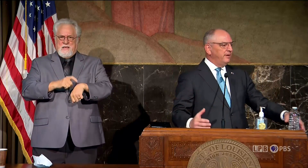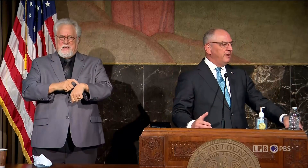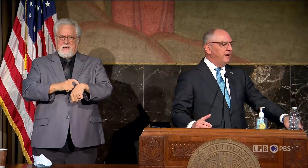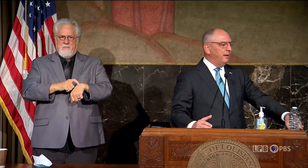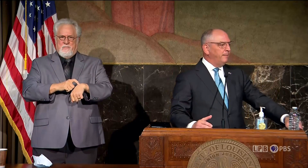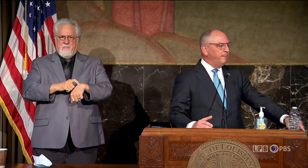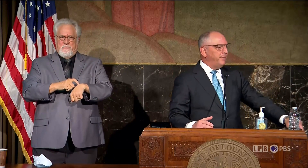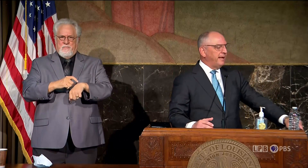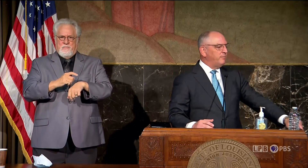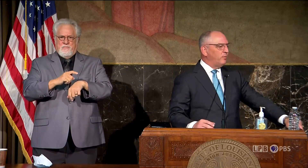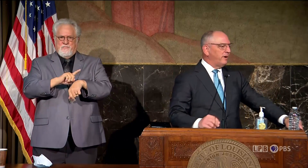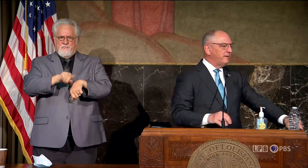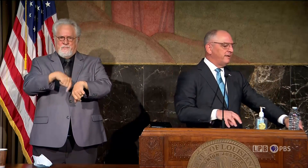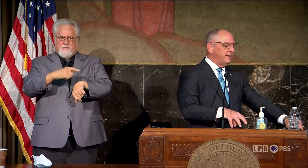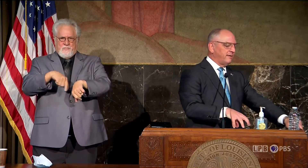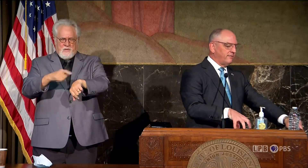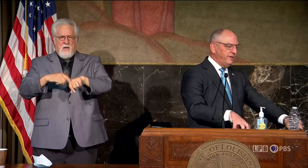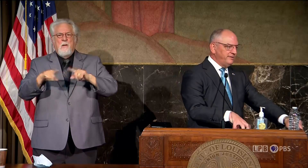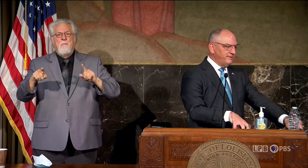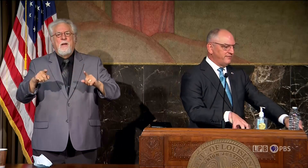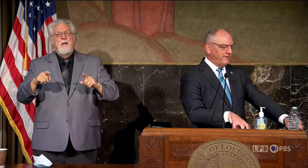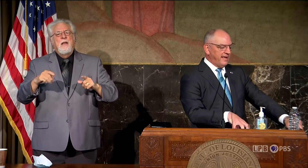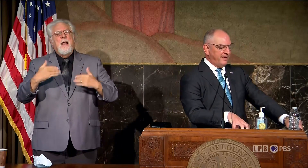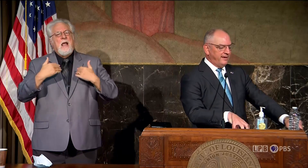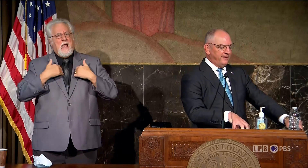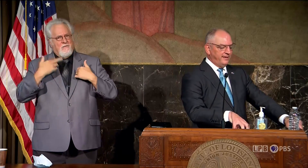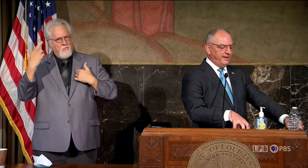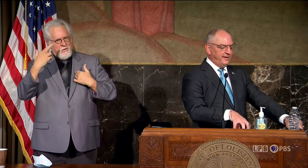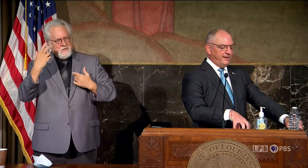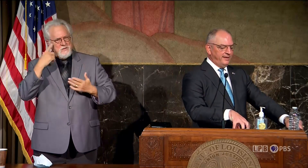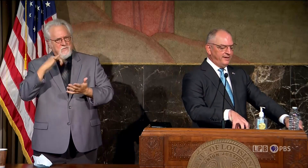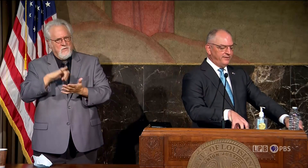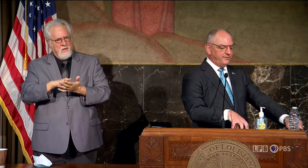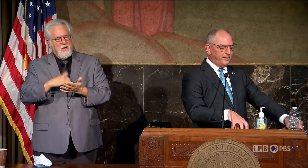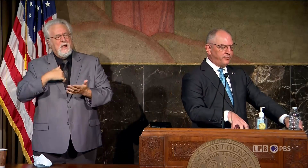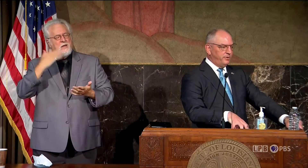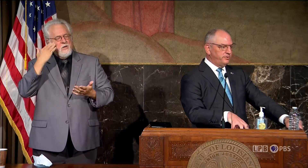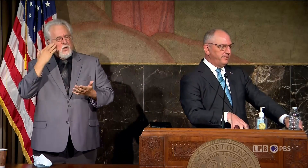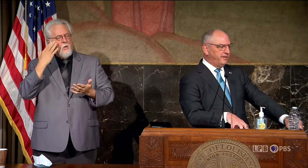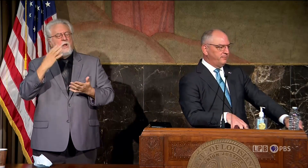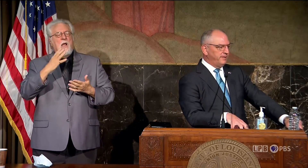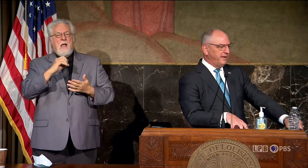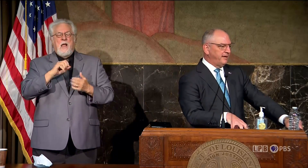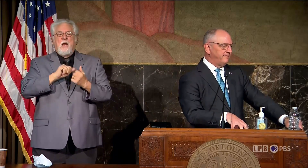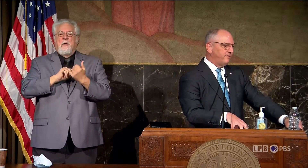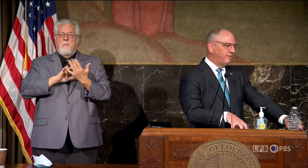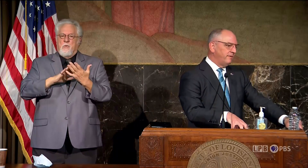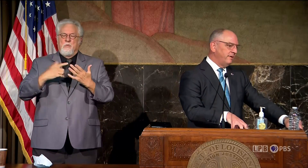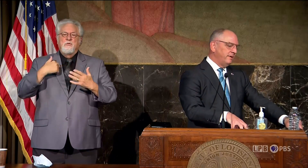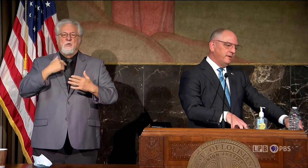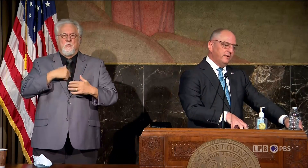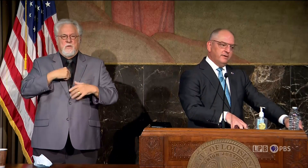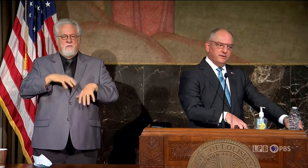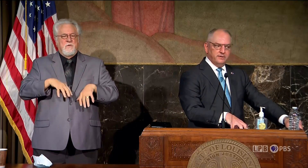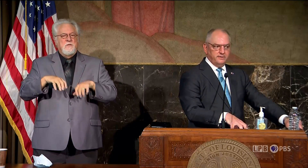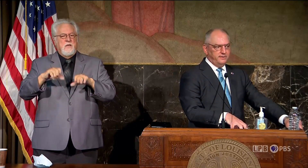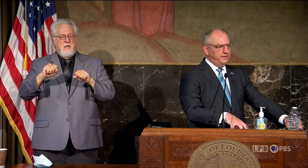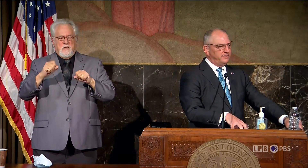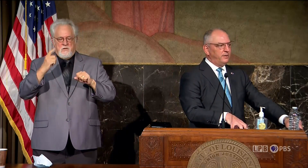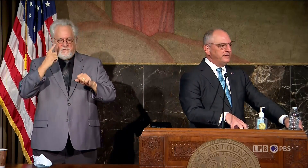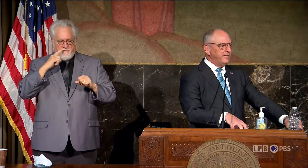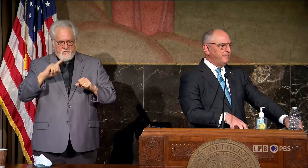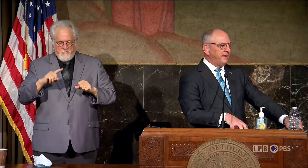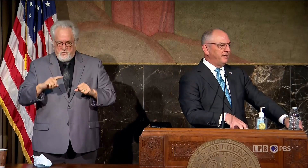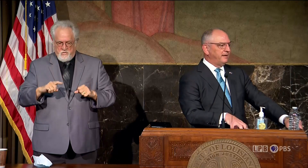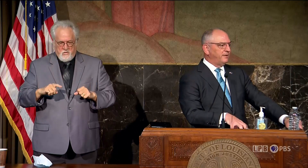elapsed. But I'm aware that there are reasons for that, and there's an approach that has been taken for